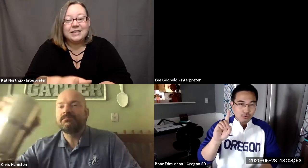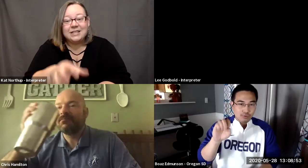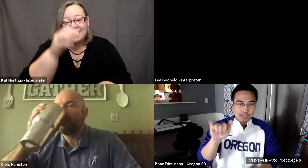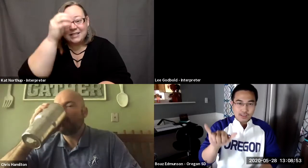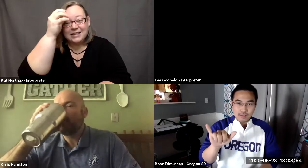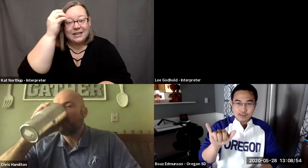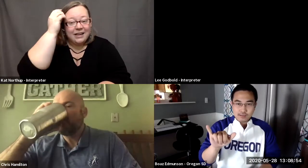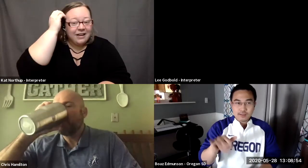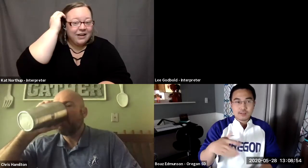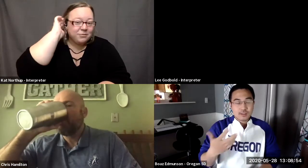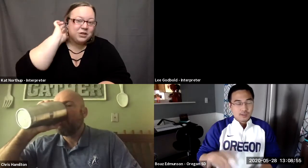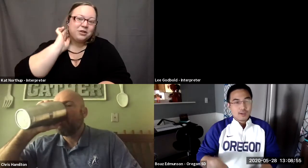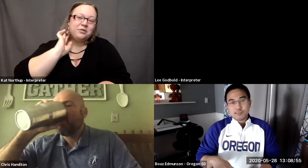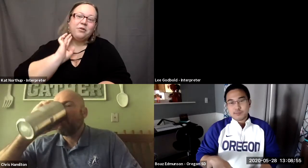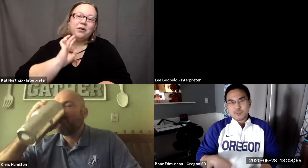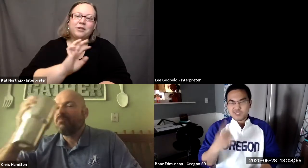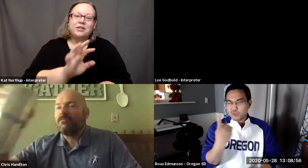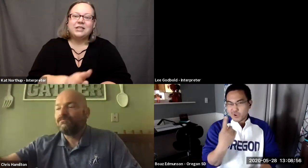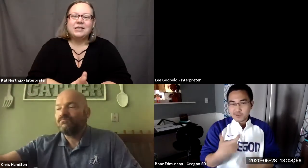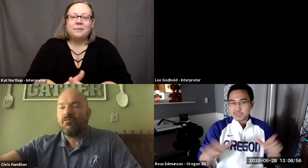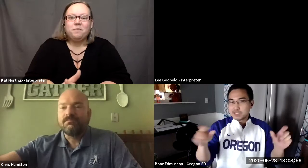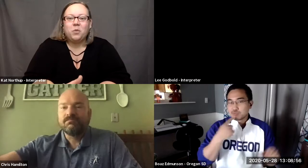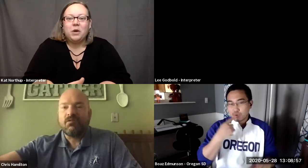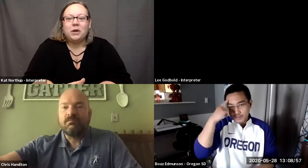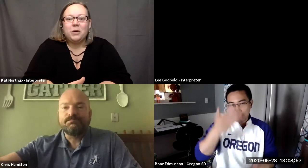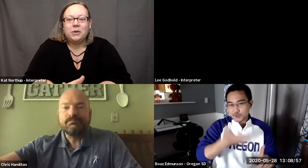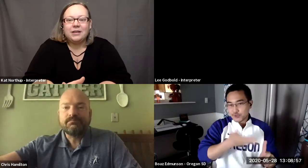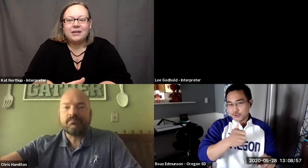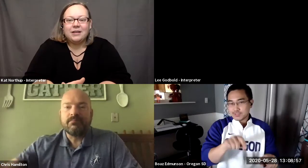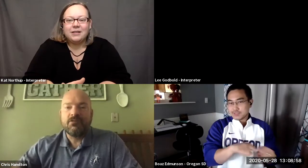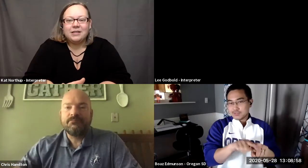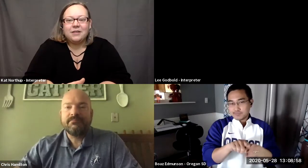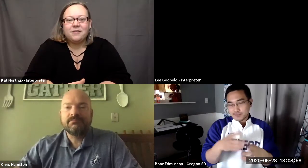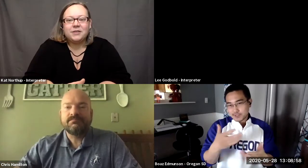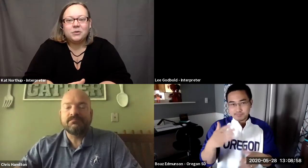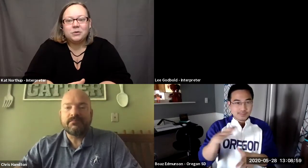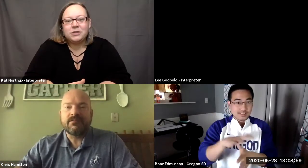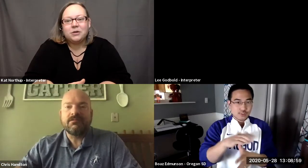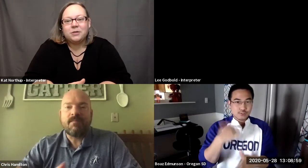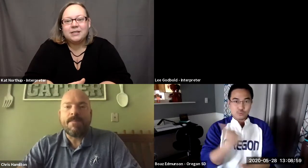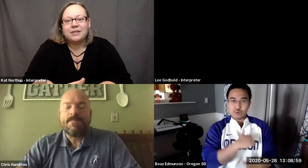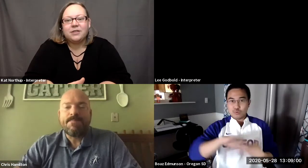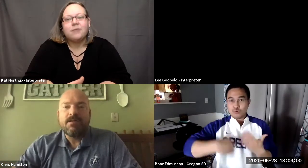discus. I'm sure you know her. She's well known in the deaf schools tournaments and everything,